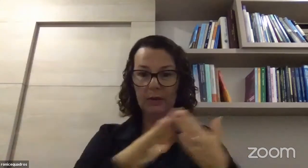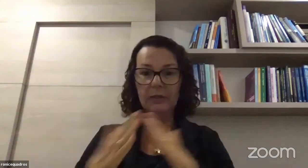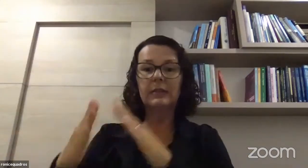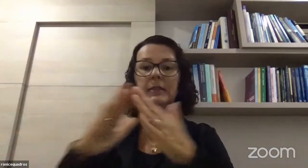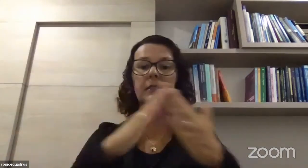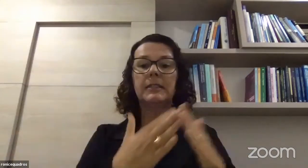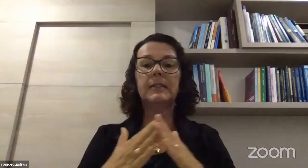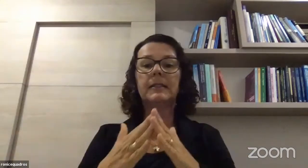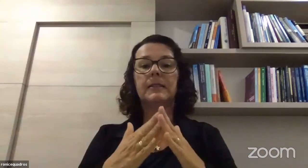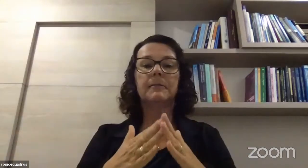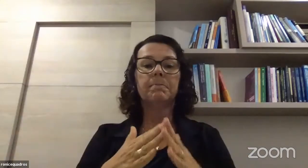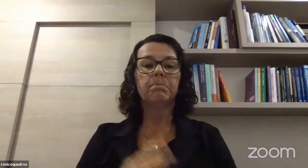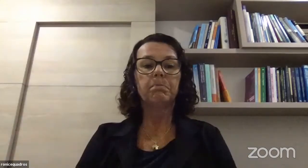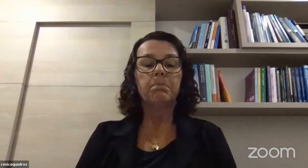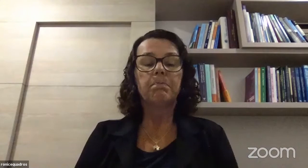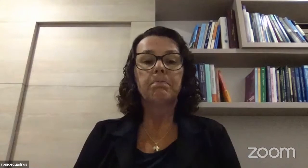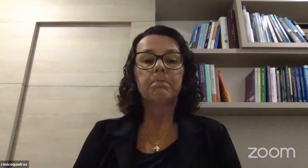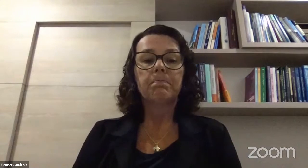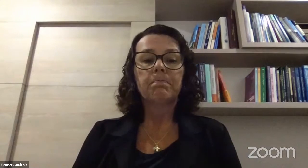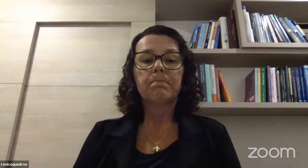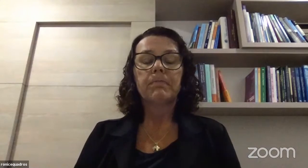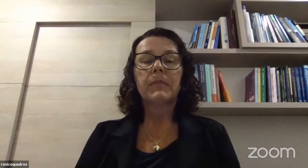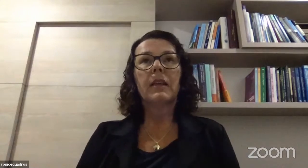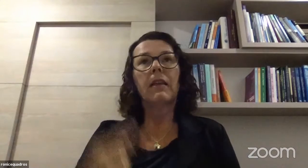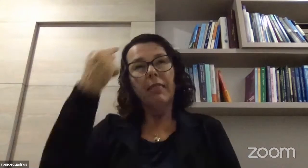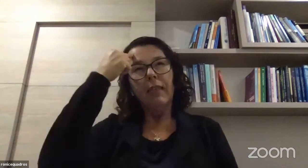If we apply the ethical model to the deaf community,